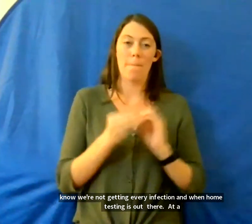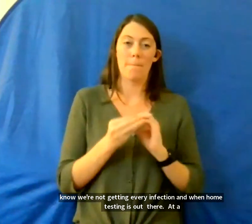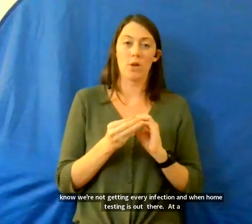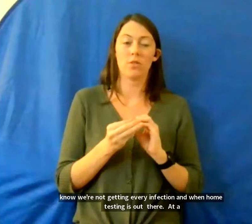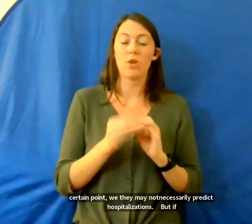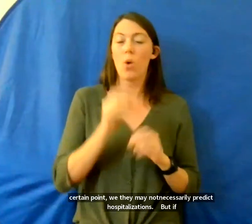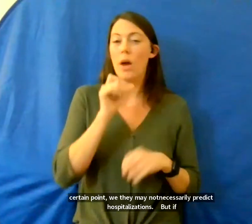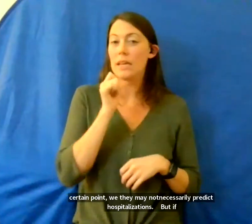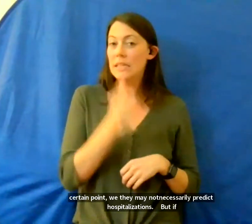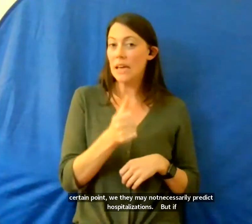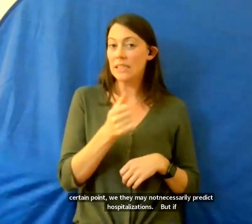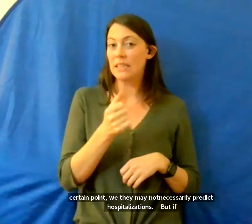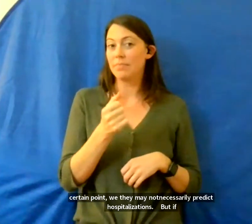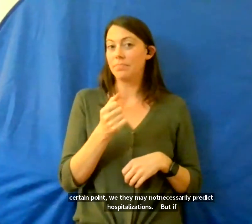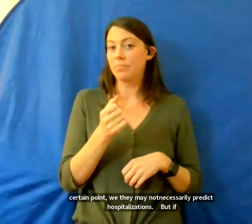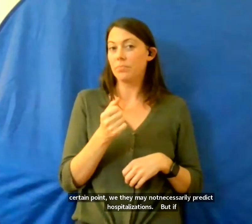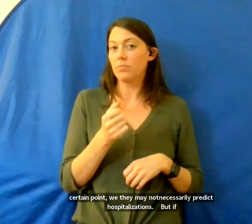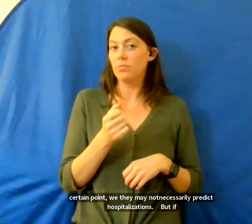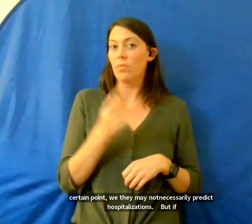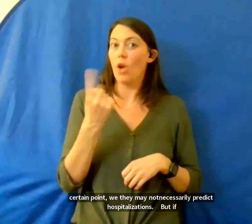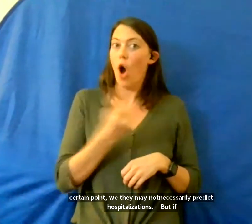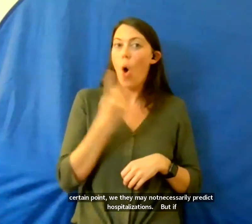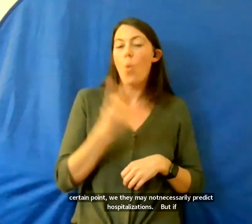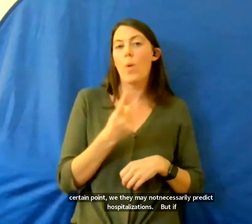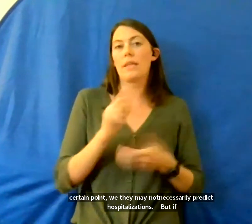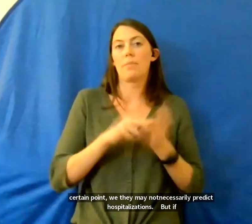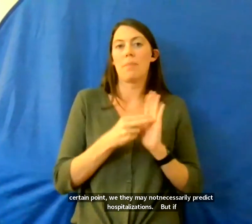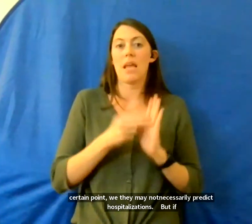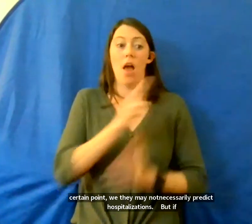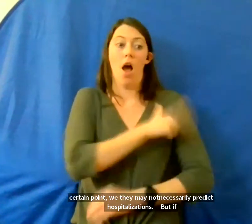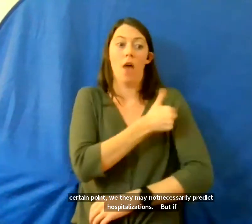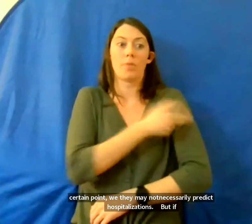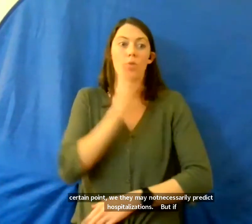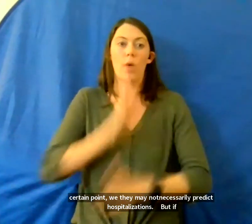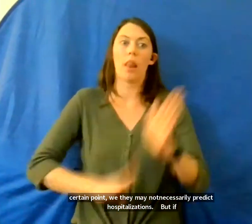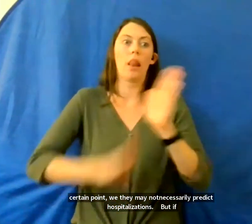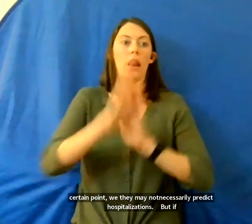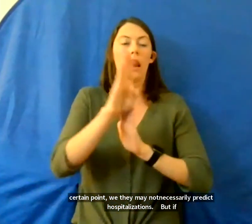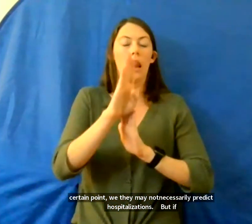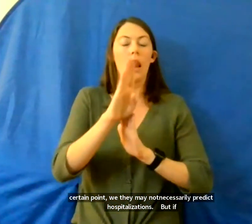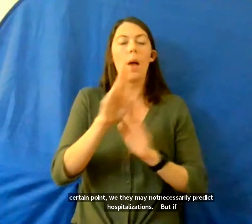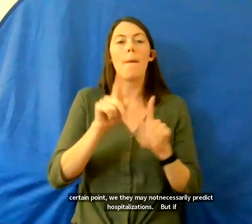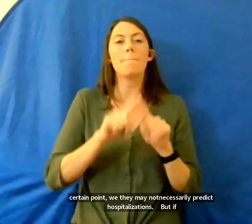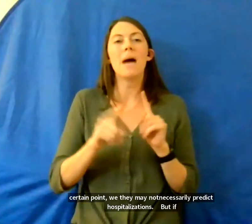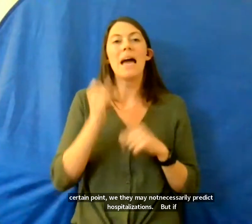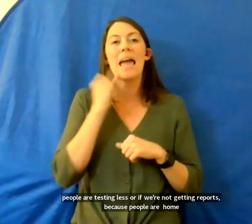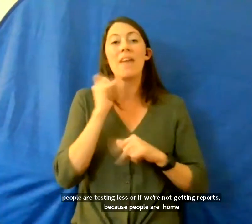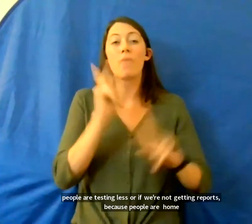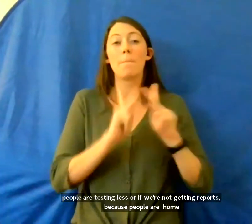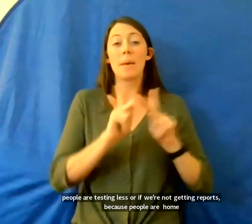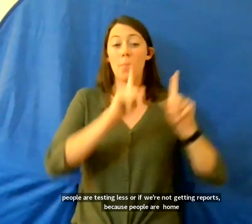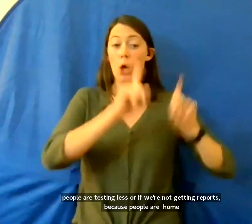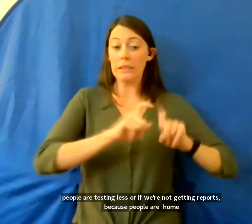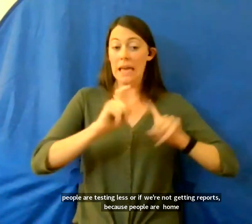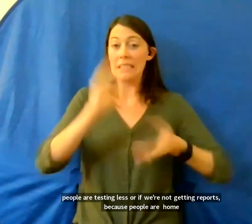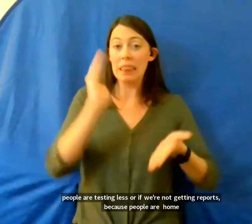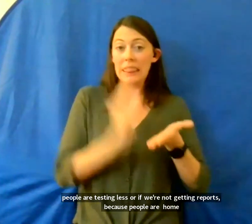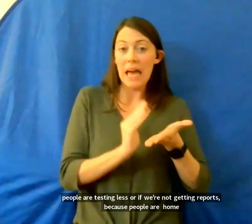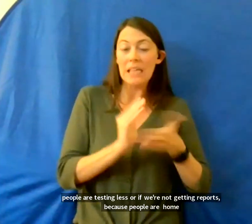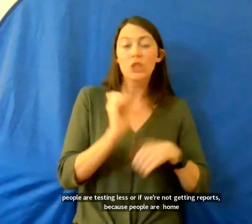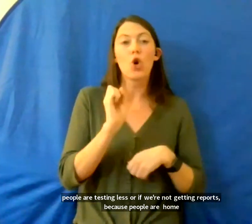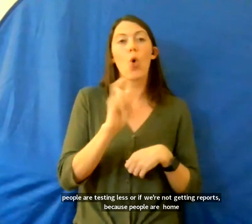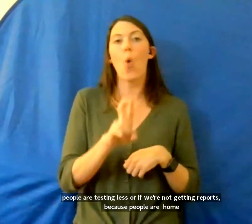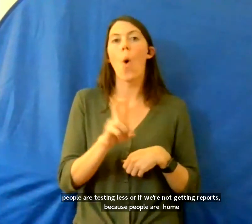less, or if we're not getting reports because people are home testing, we may not necessarily know a wave is